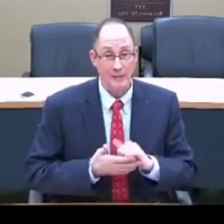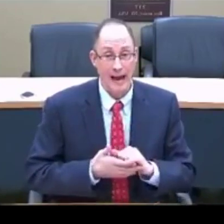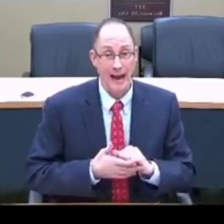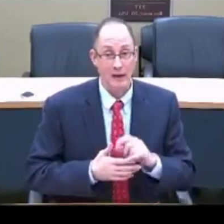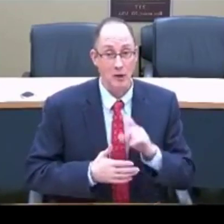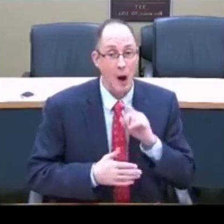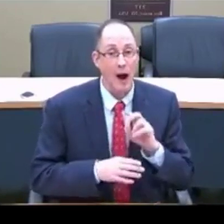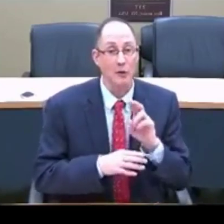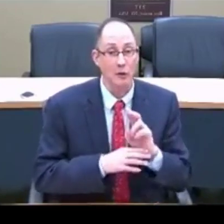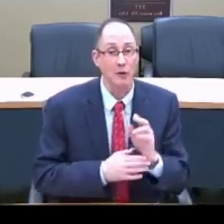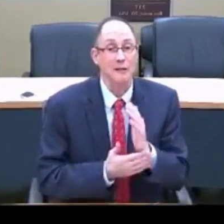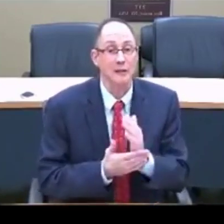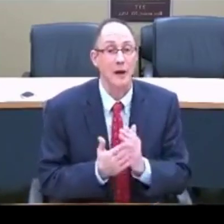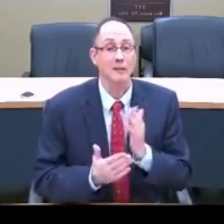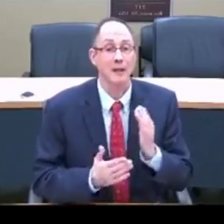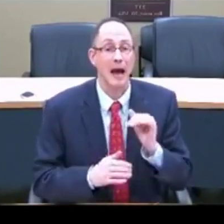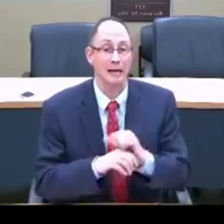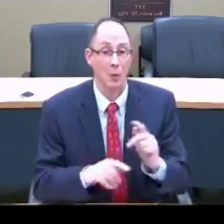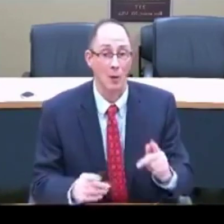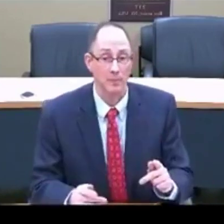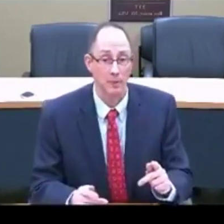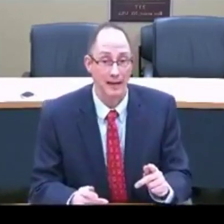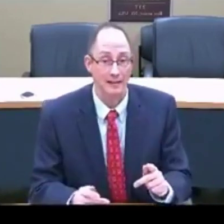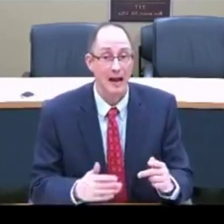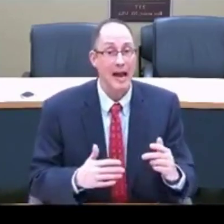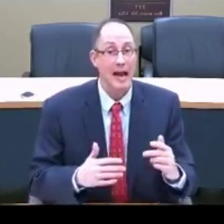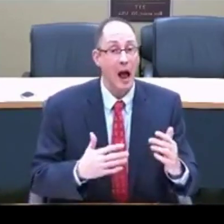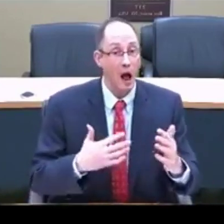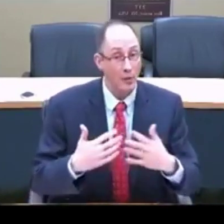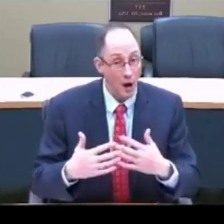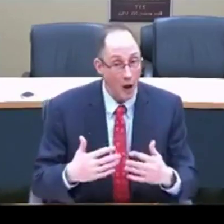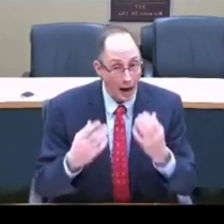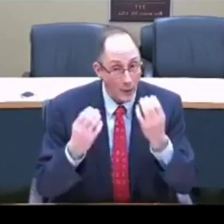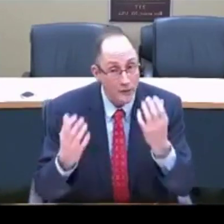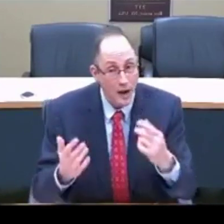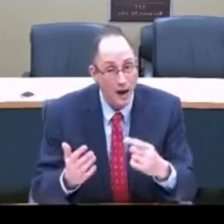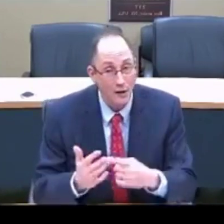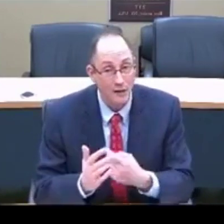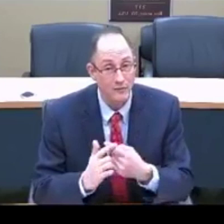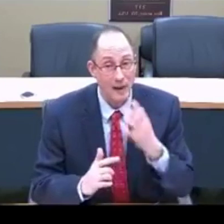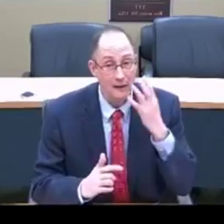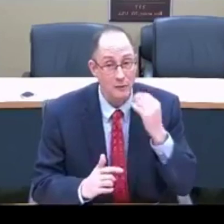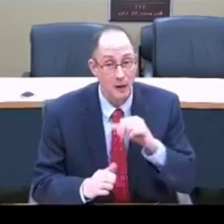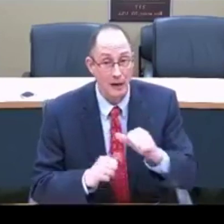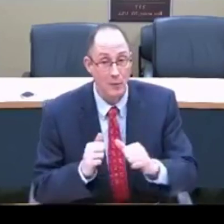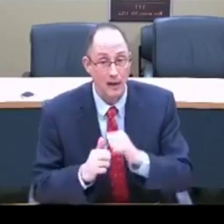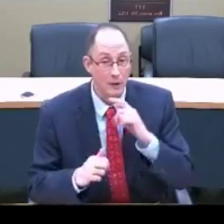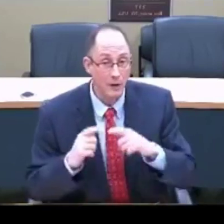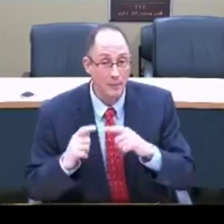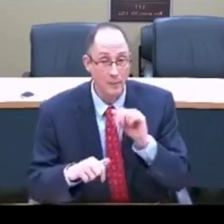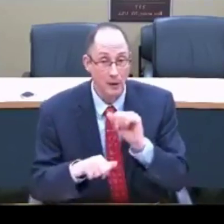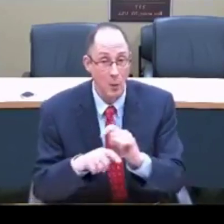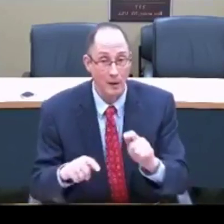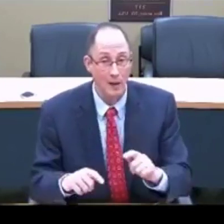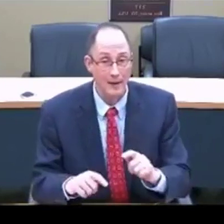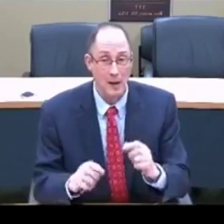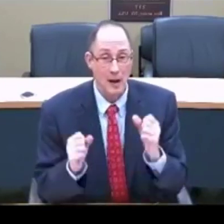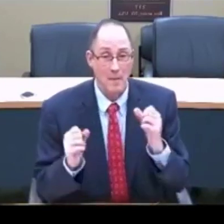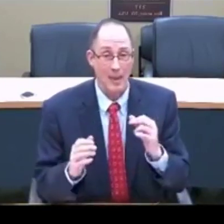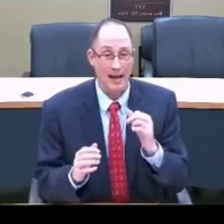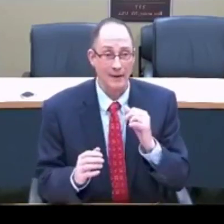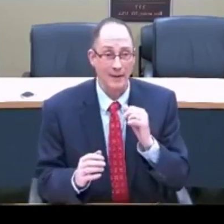That you are using some sign in the workplace. Although I will tell you this from my experience with hearing people in the workplace,